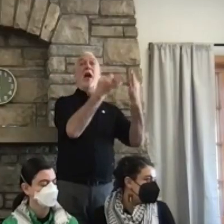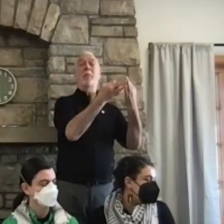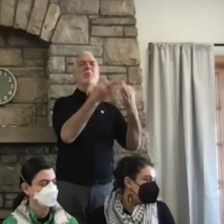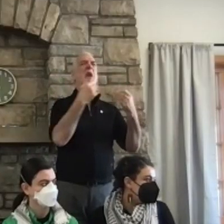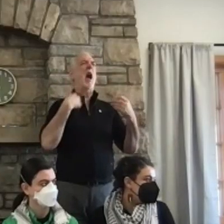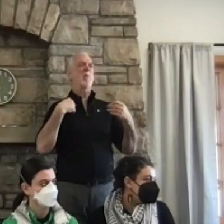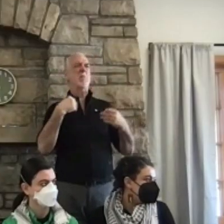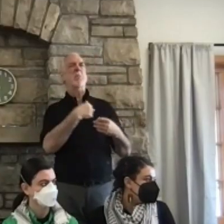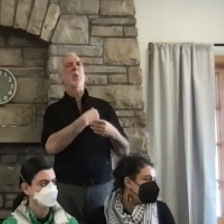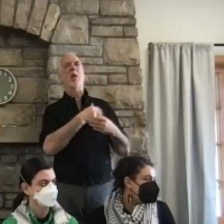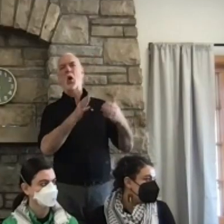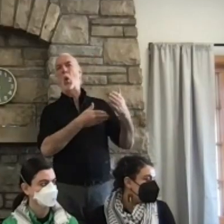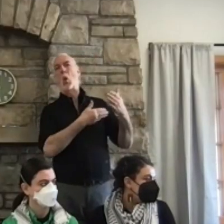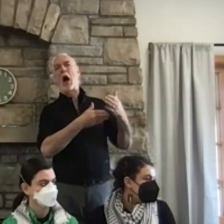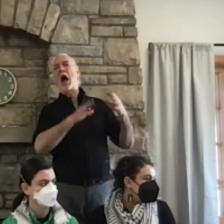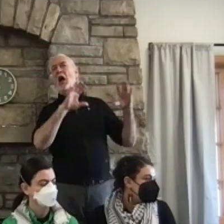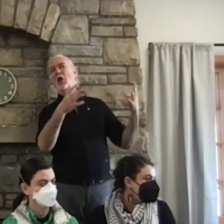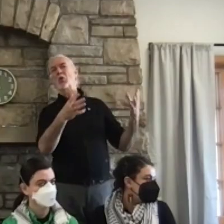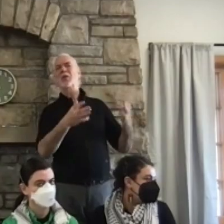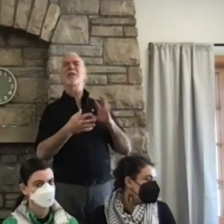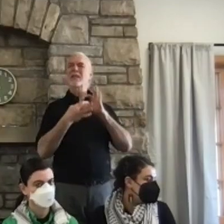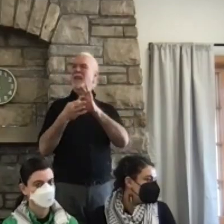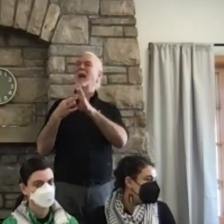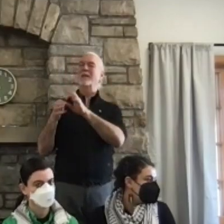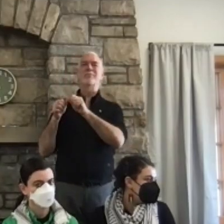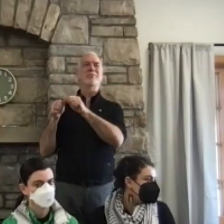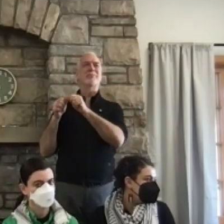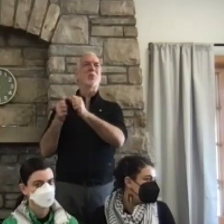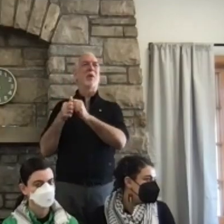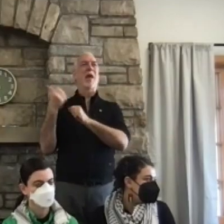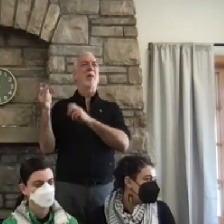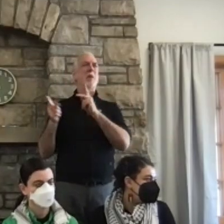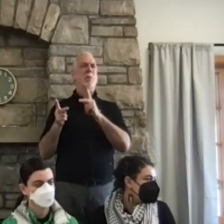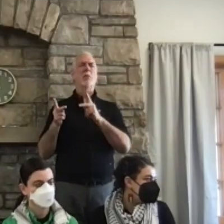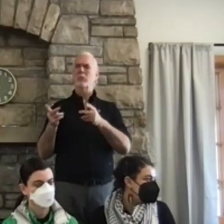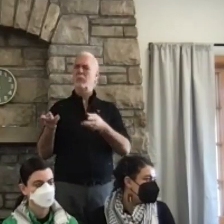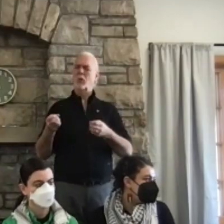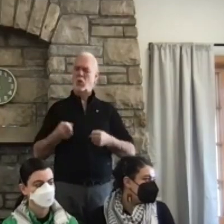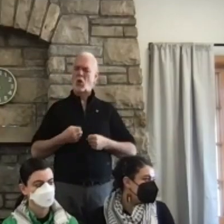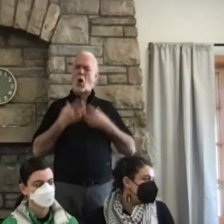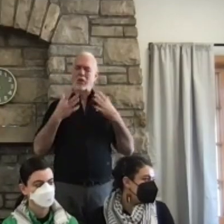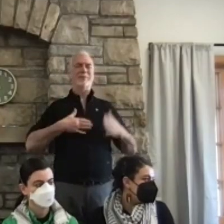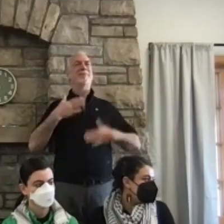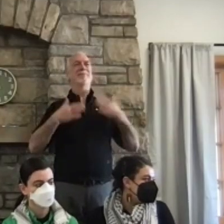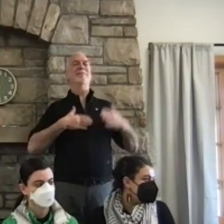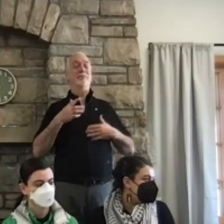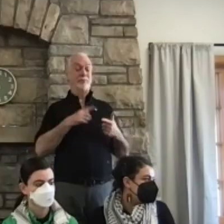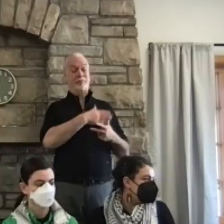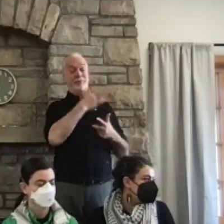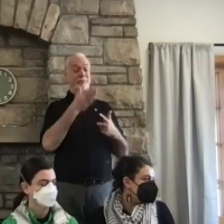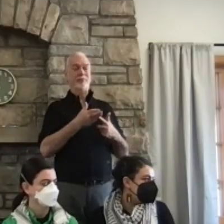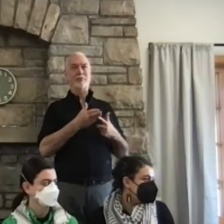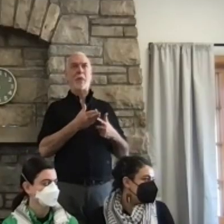just different ways of like staying connected with others brings me joy. And also I'm on a journey